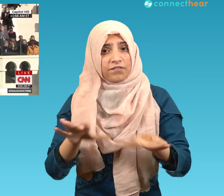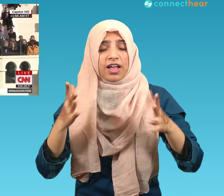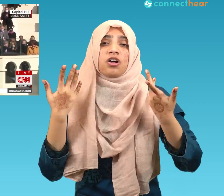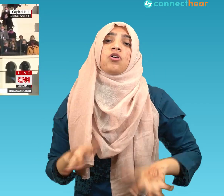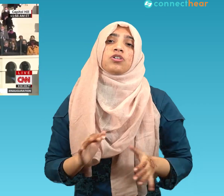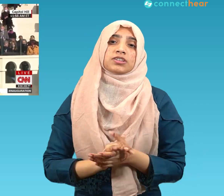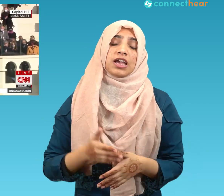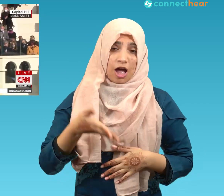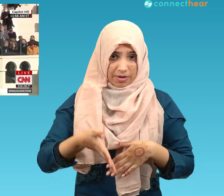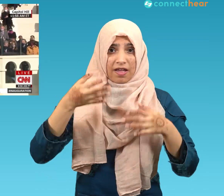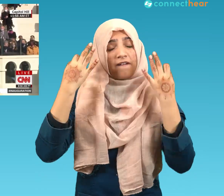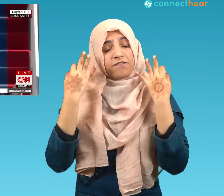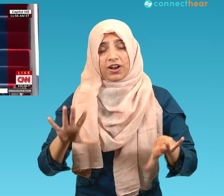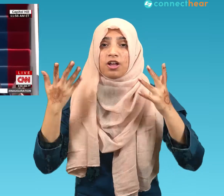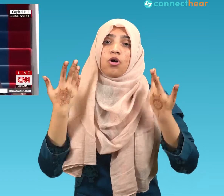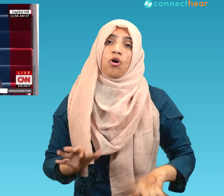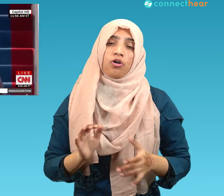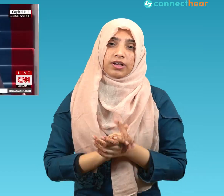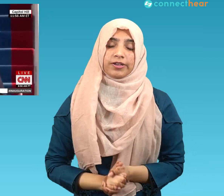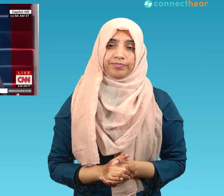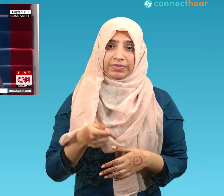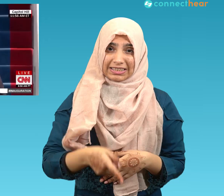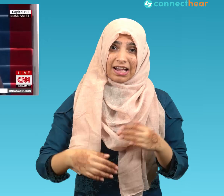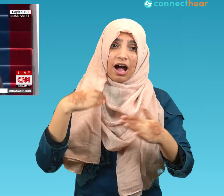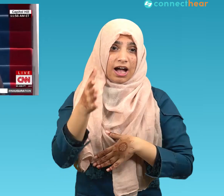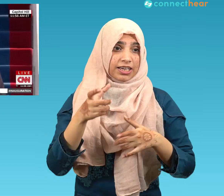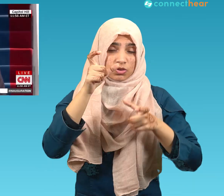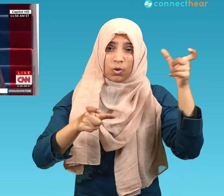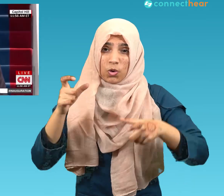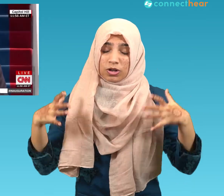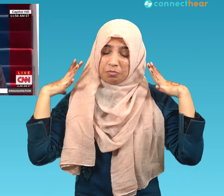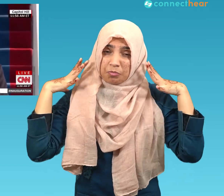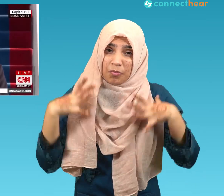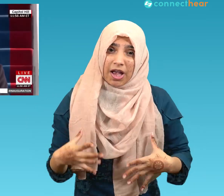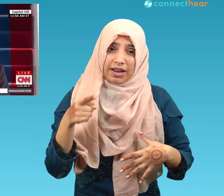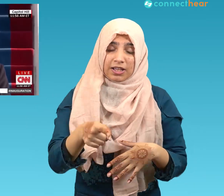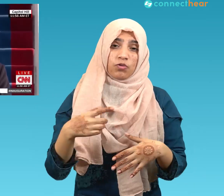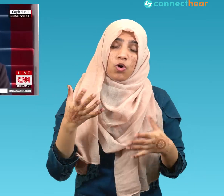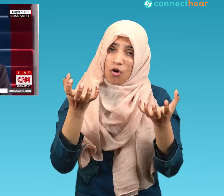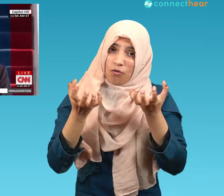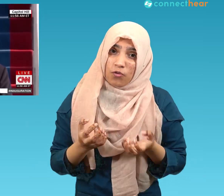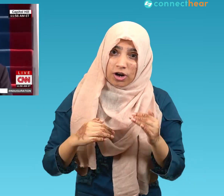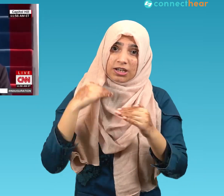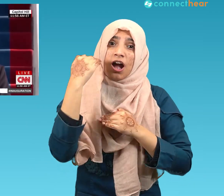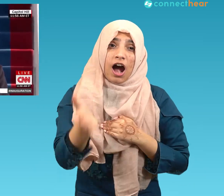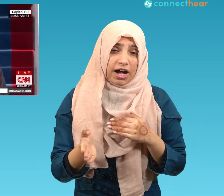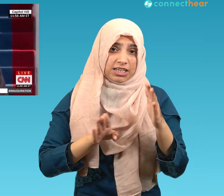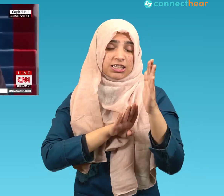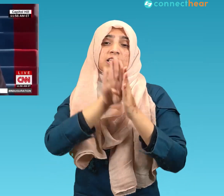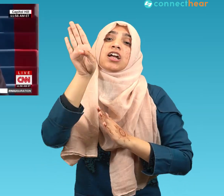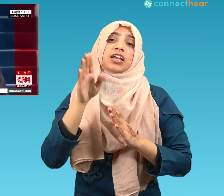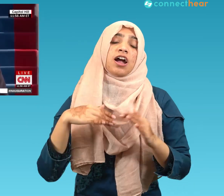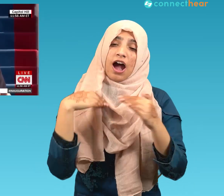A cry for survival comes from the planet itself, a cry that can't be any more desperate or any more clear. And